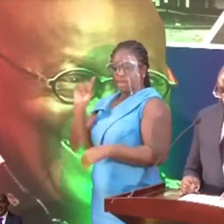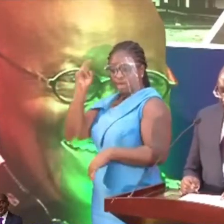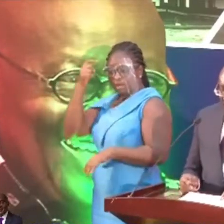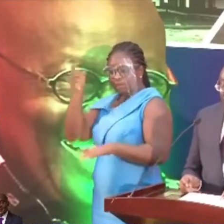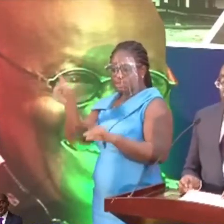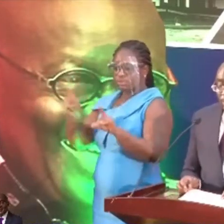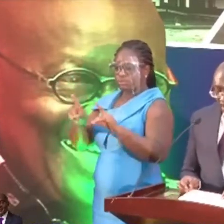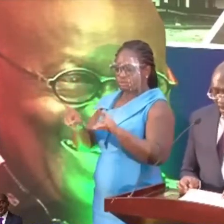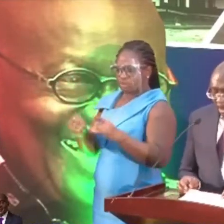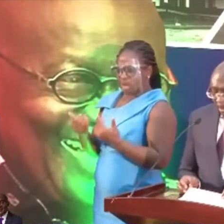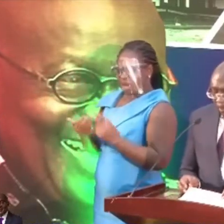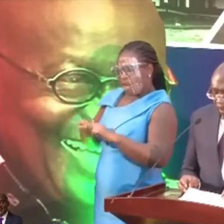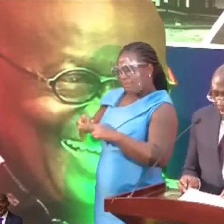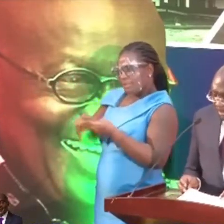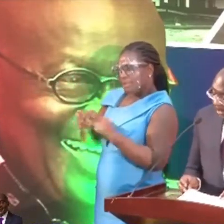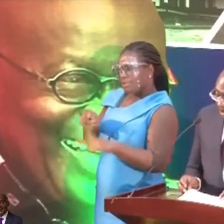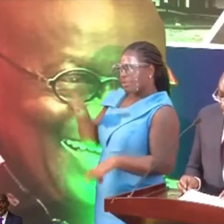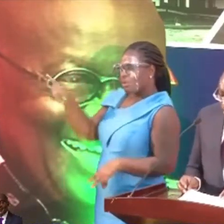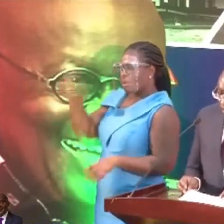undertaking, we have a total of